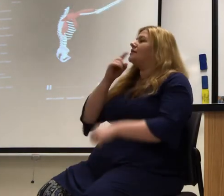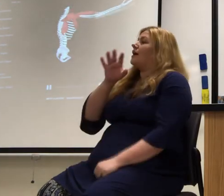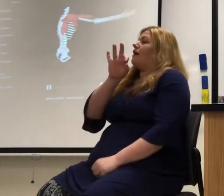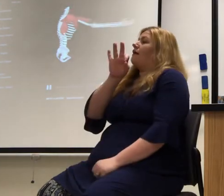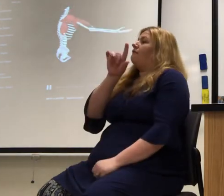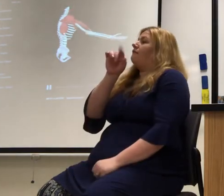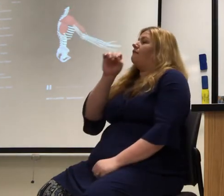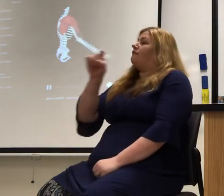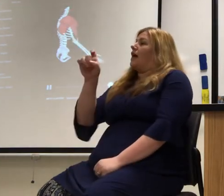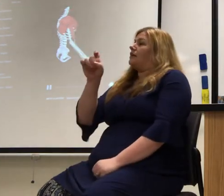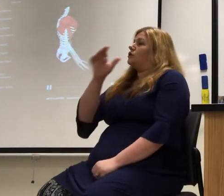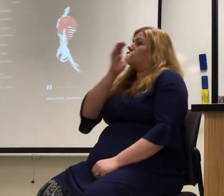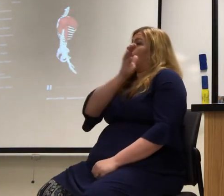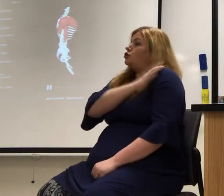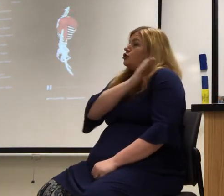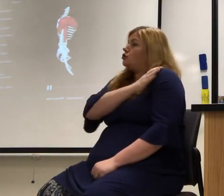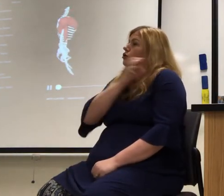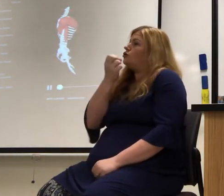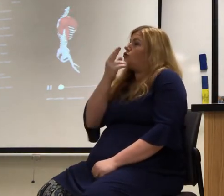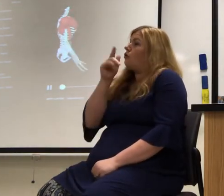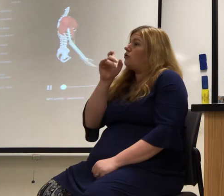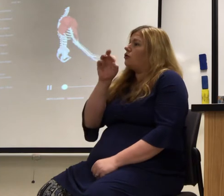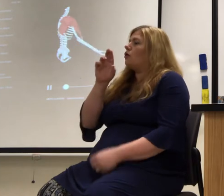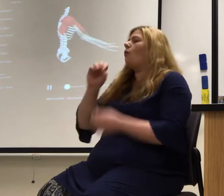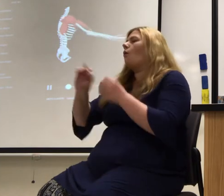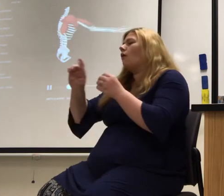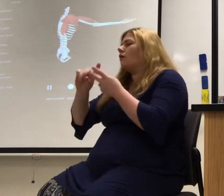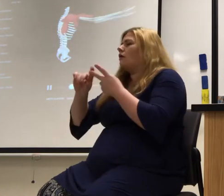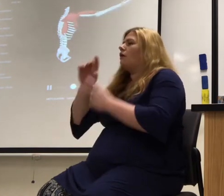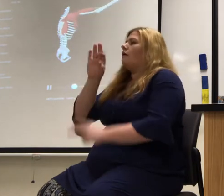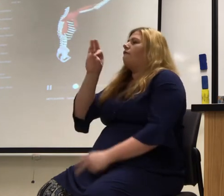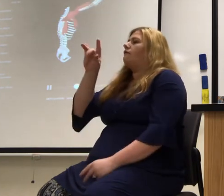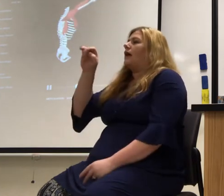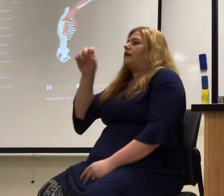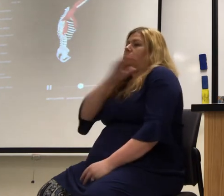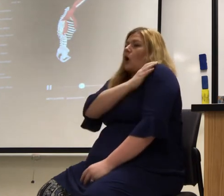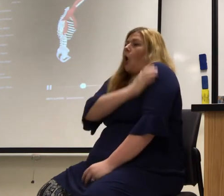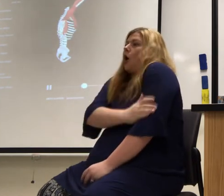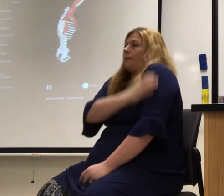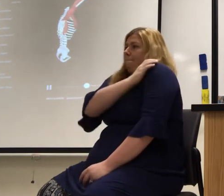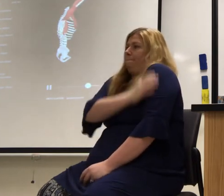or flex arm. Okay, that's one of the actions of biceps brachii.